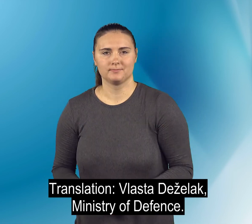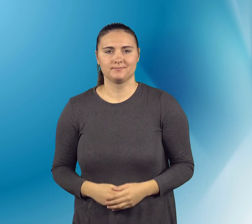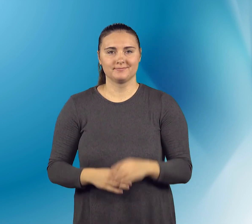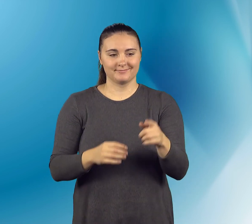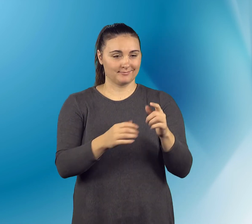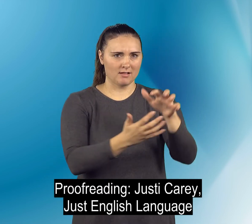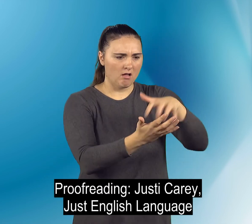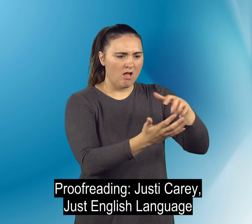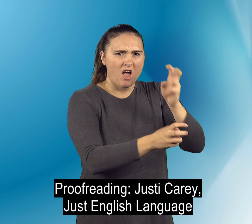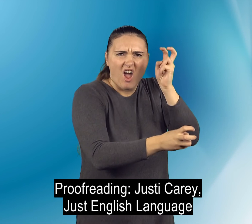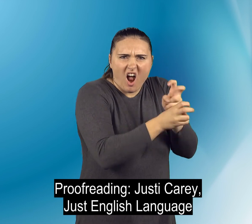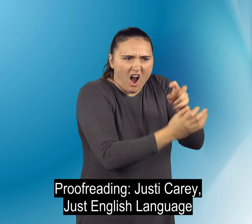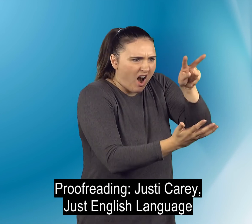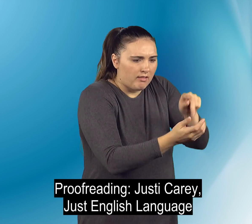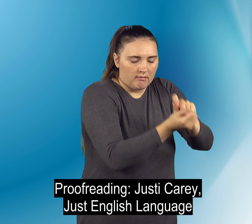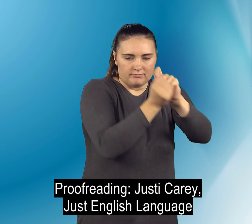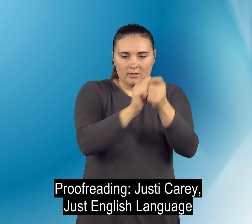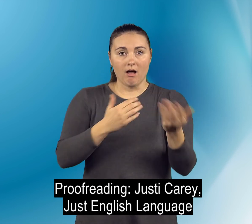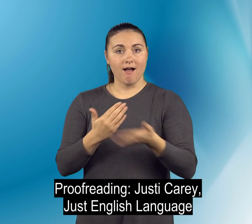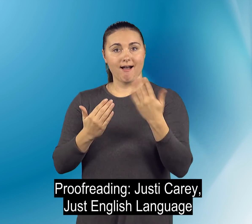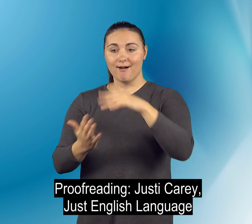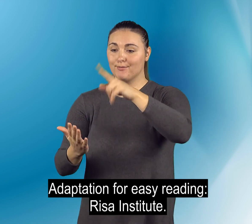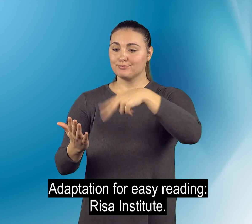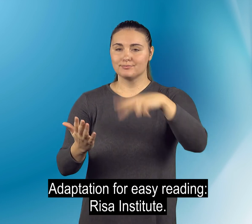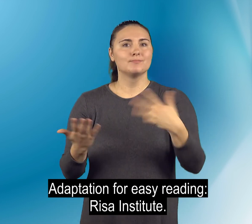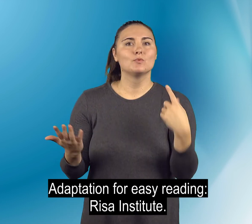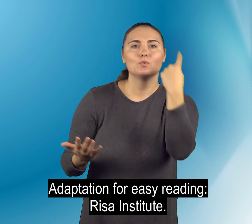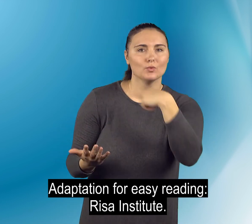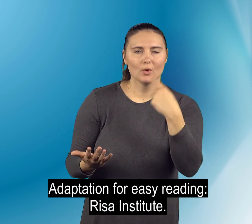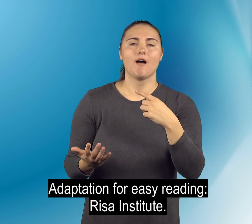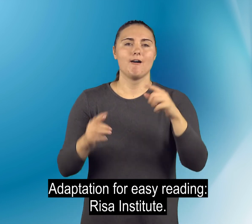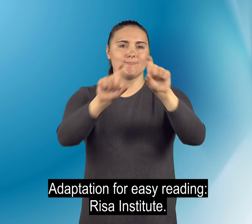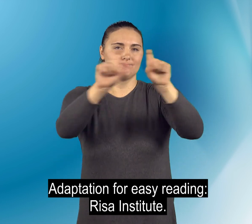Language. Adaptation for easy reading, Risa Institute.